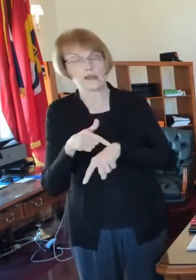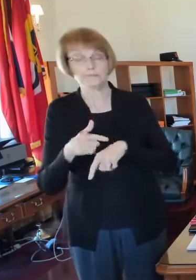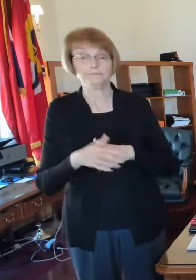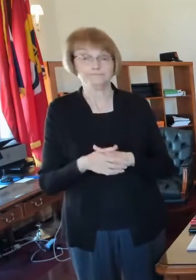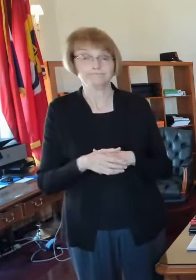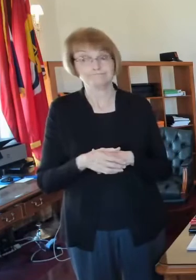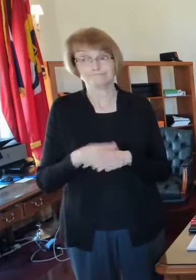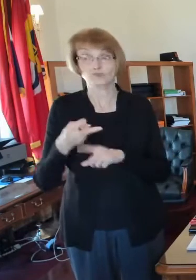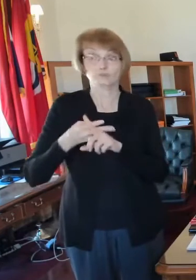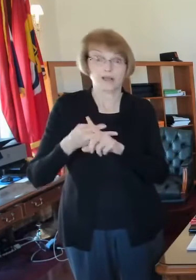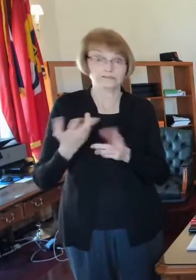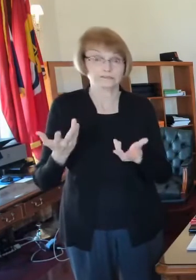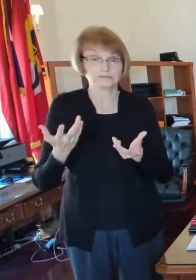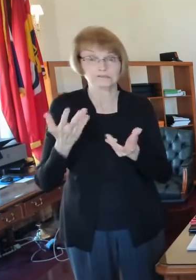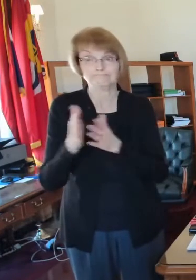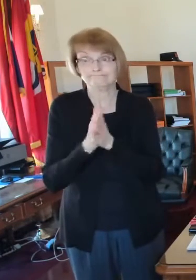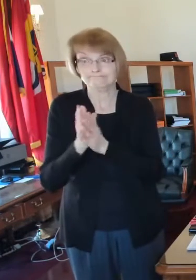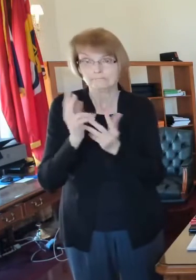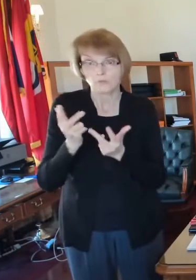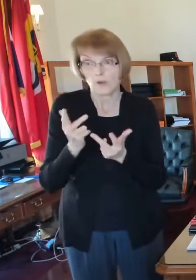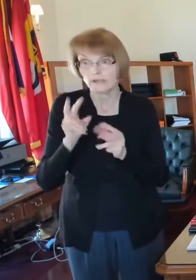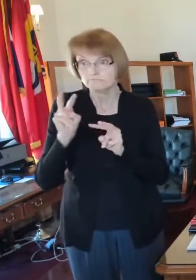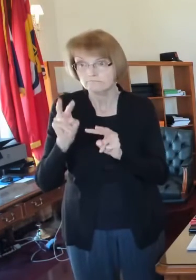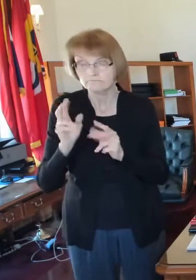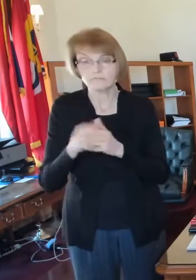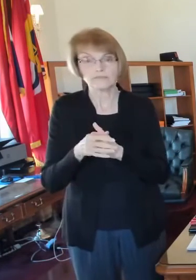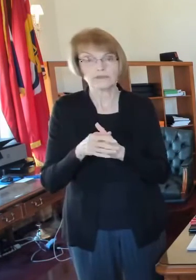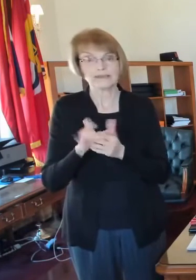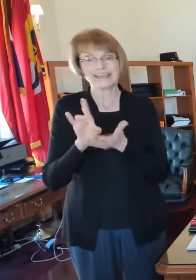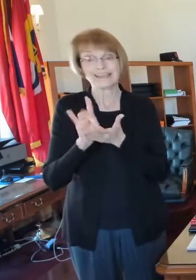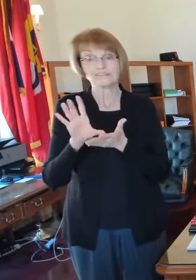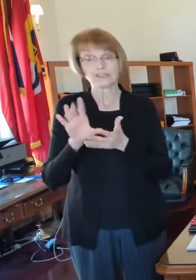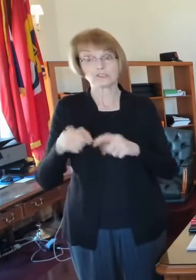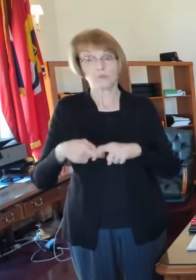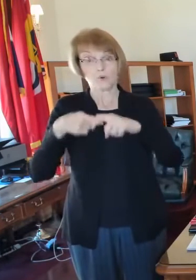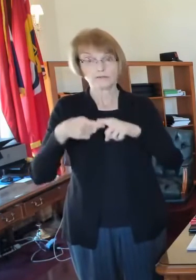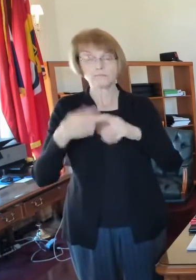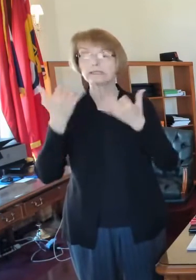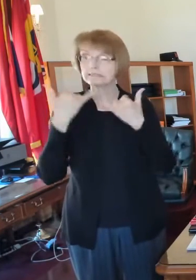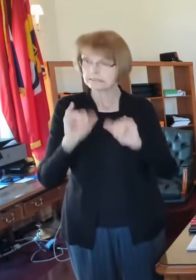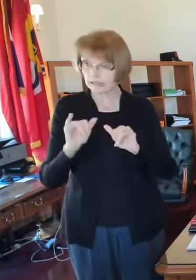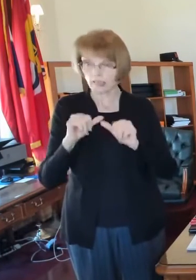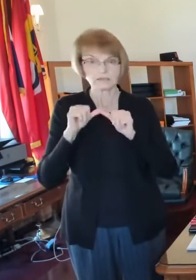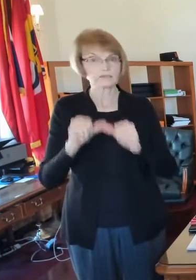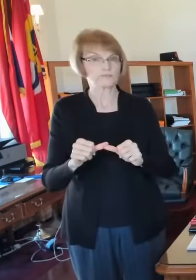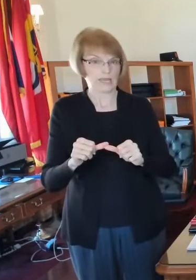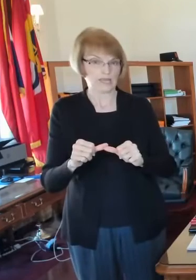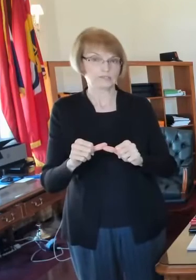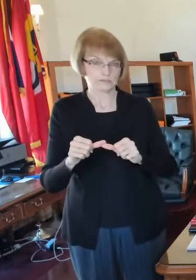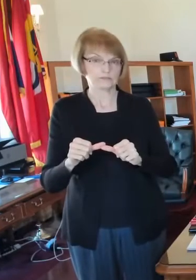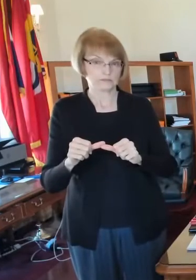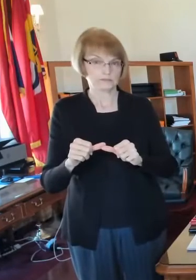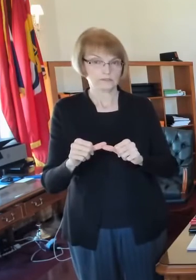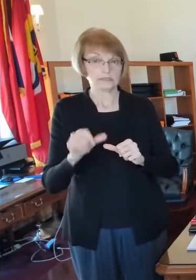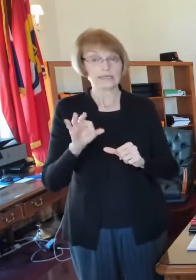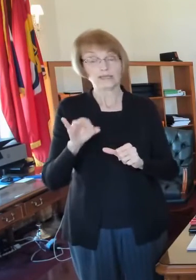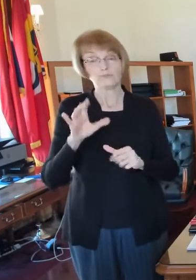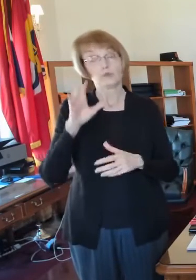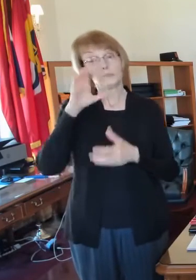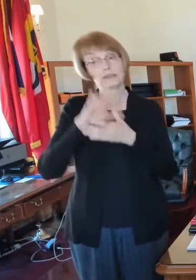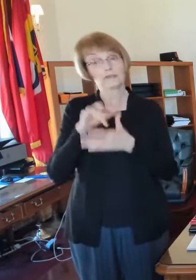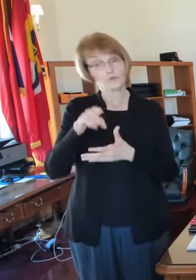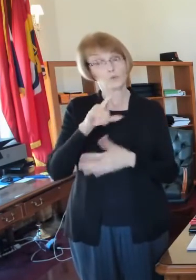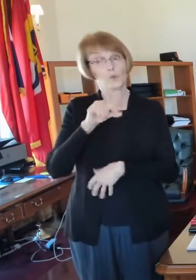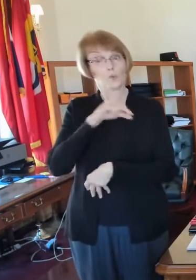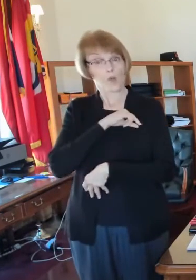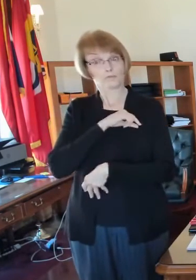a couple of months. And so the eviction moratorium is still in place. And so if you believe that you